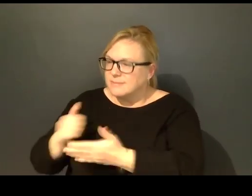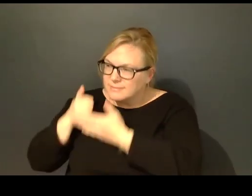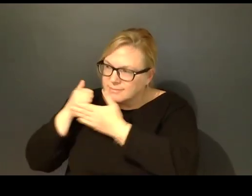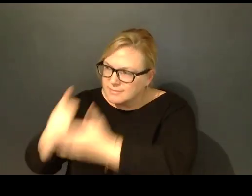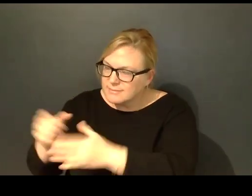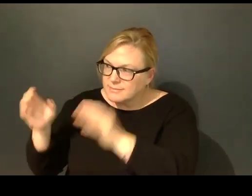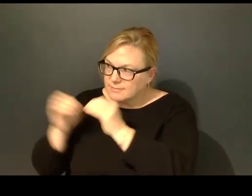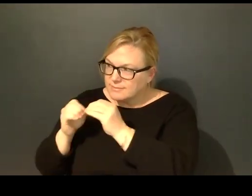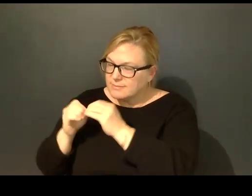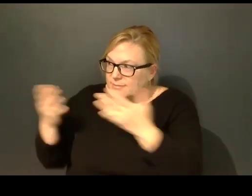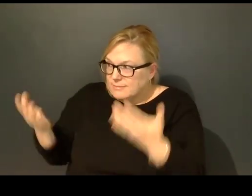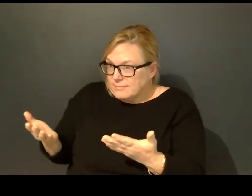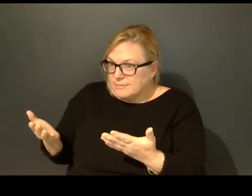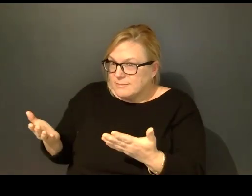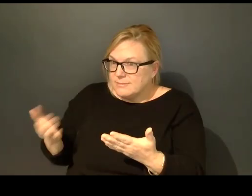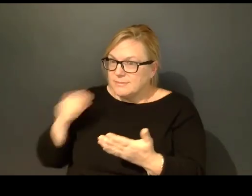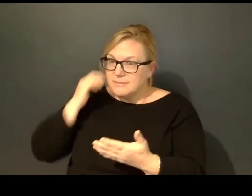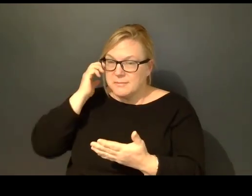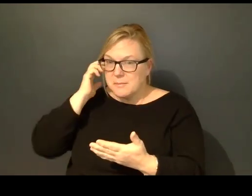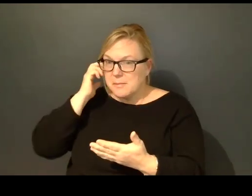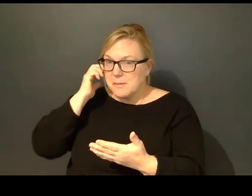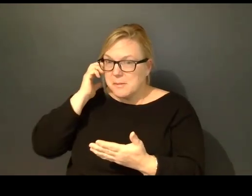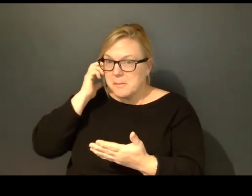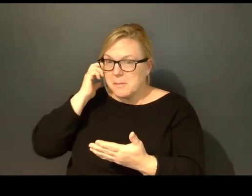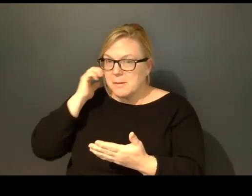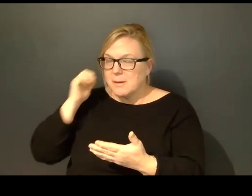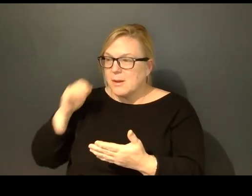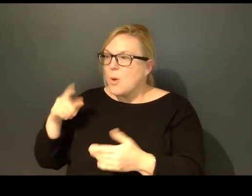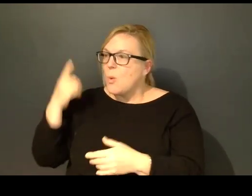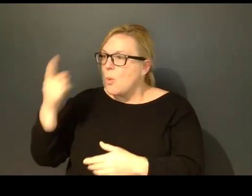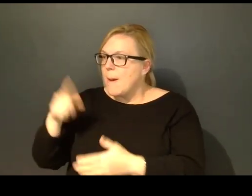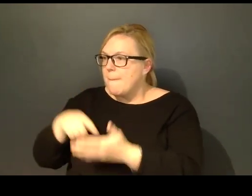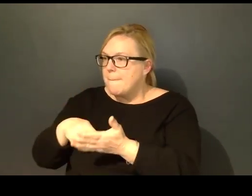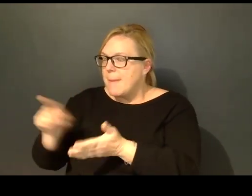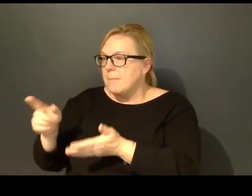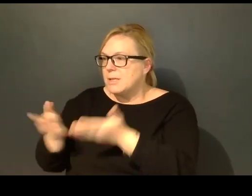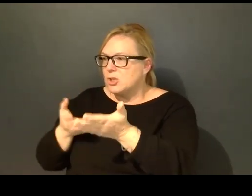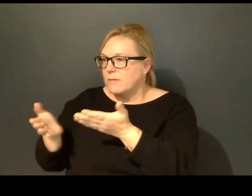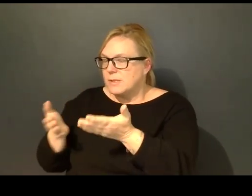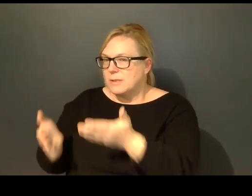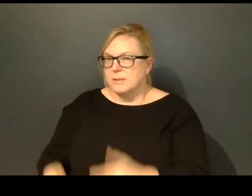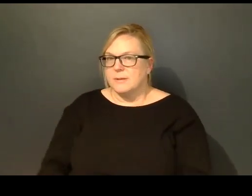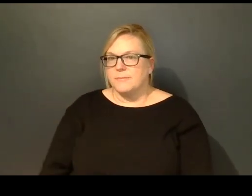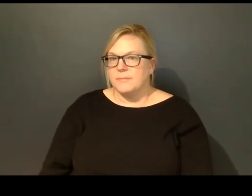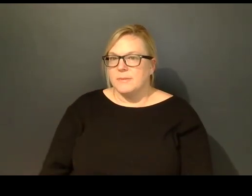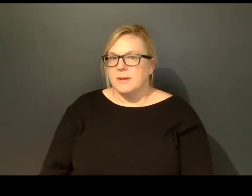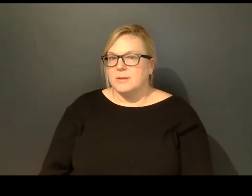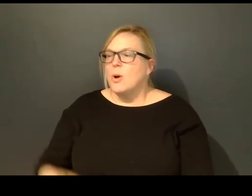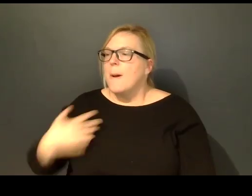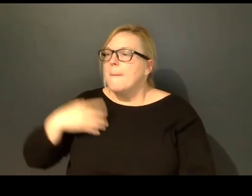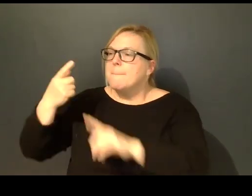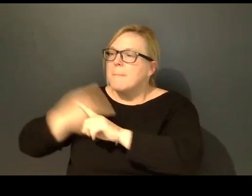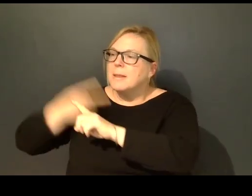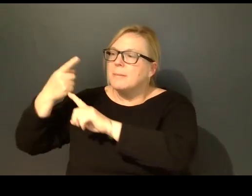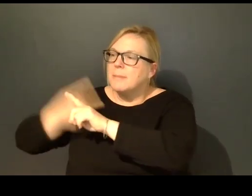more would be going back to one payment services. Okay. Instead of like a monthly subscription, you're Yes, talking. Okay.